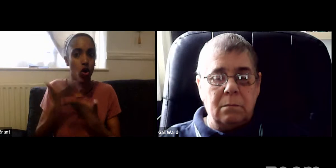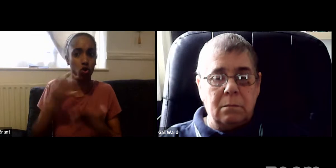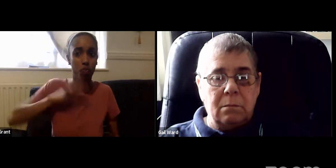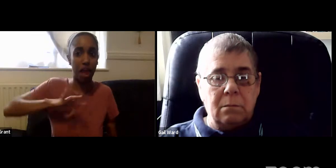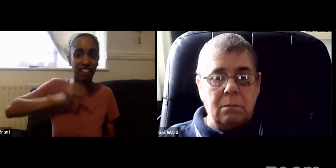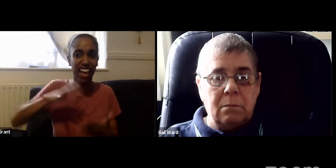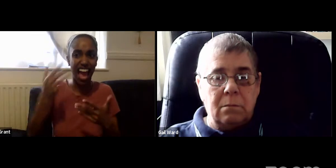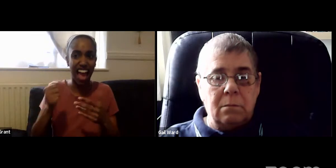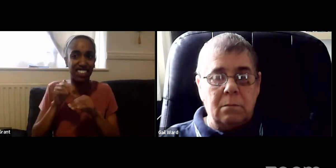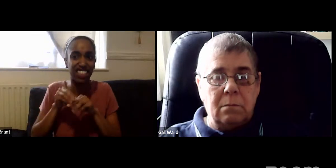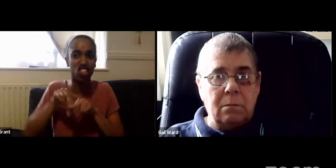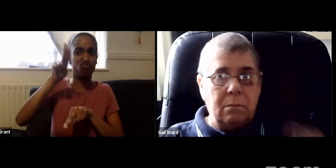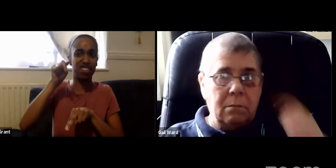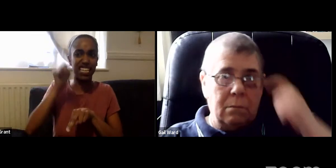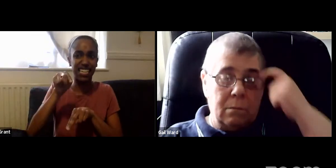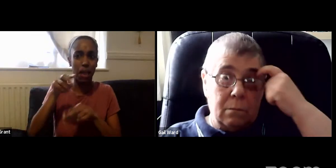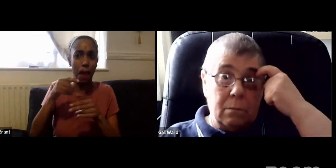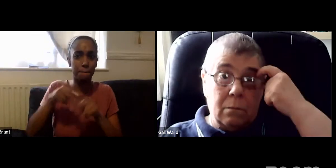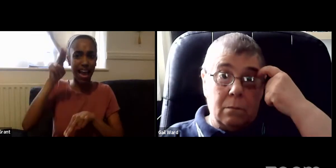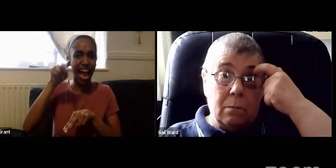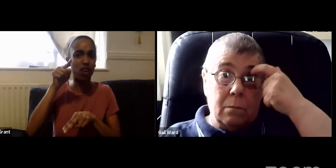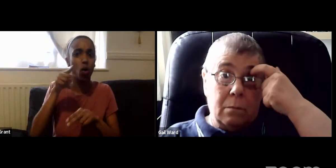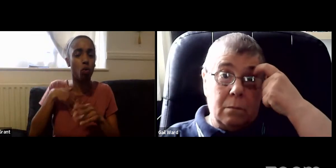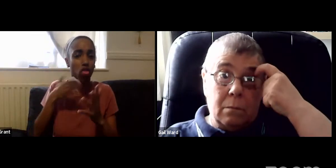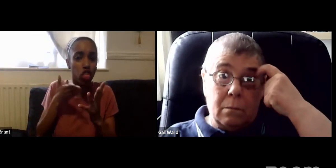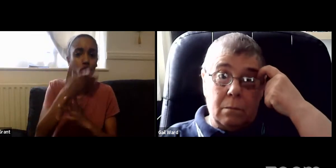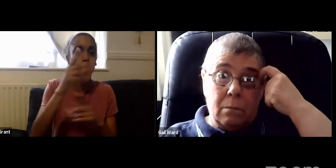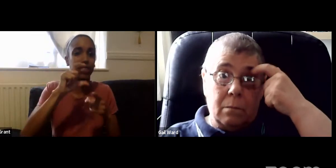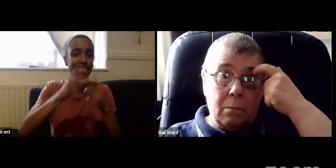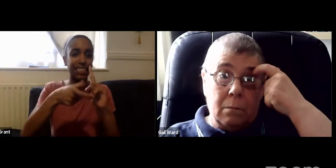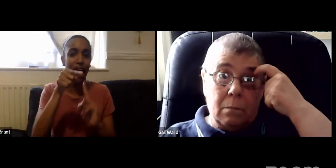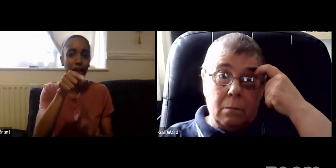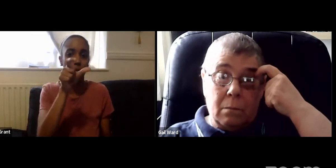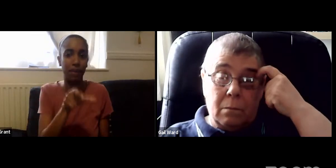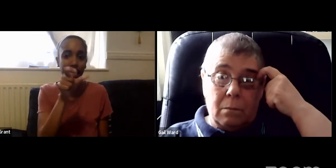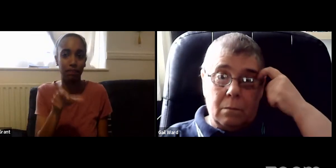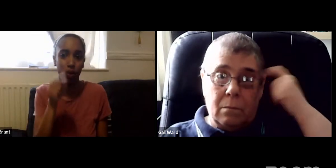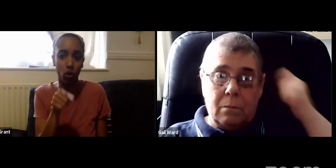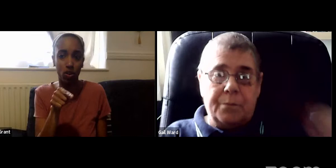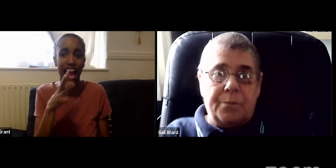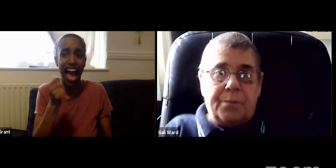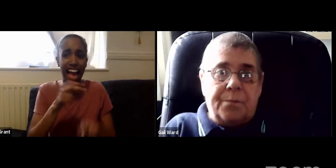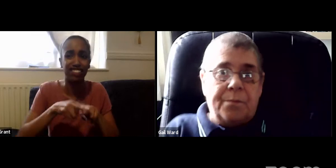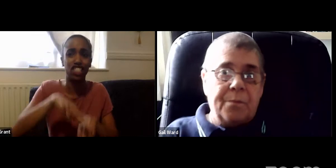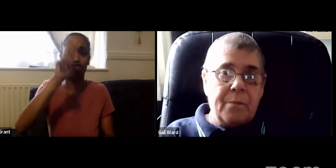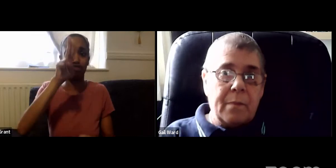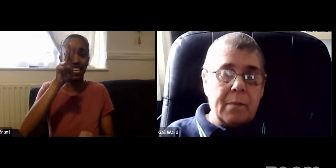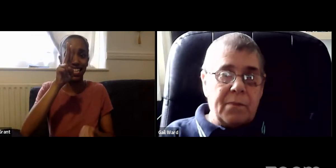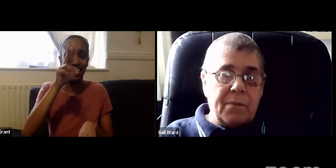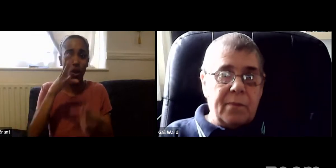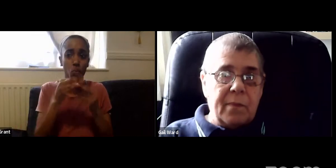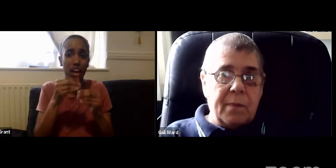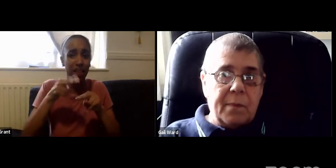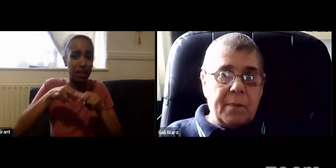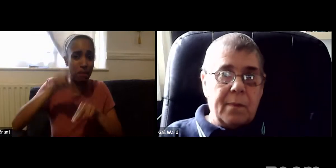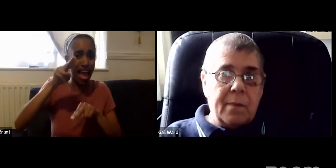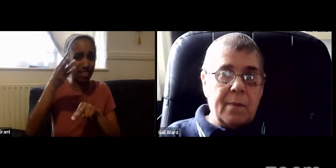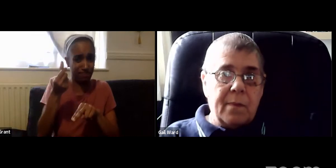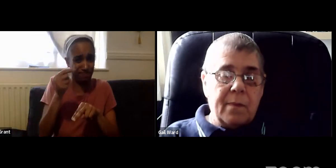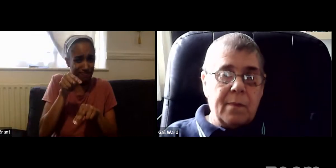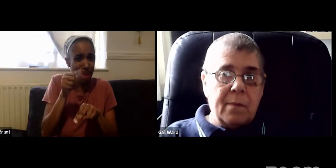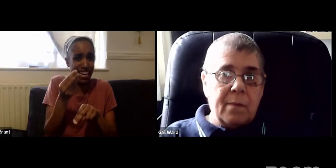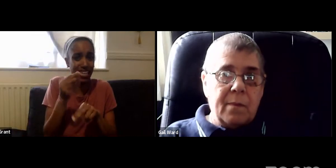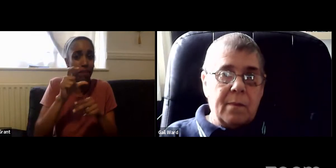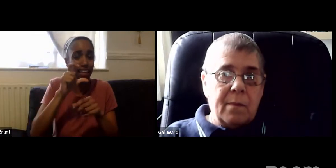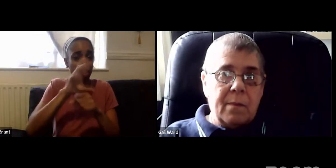But however, people on legacy benefits have not had any increases to their weekly amounts, even though